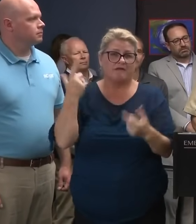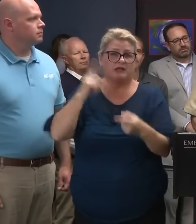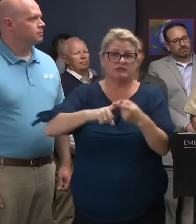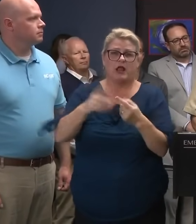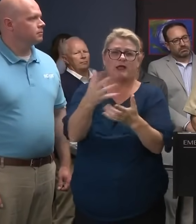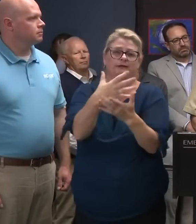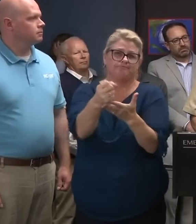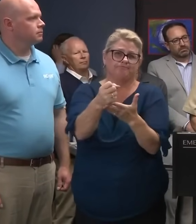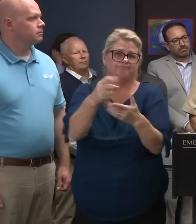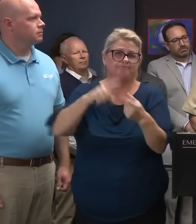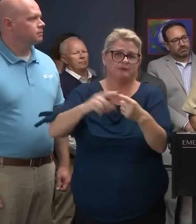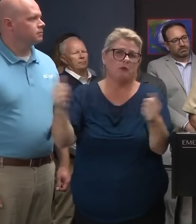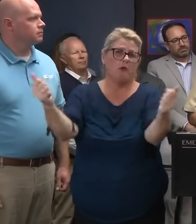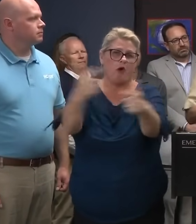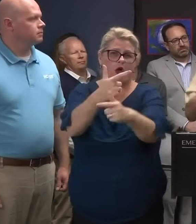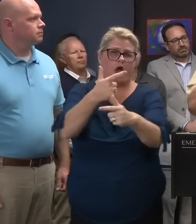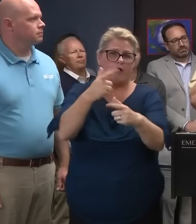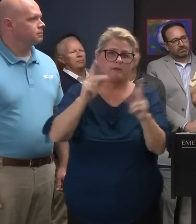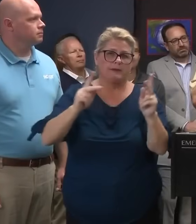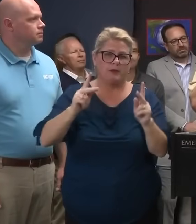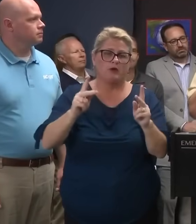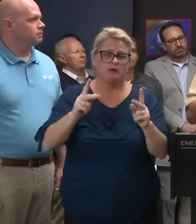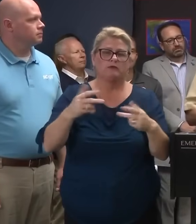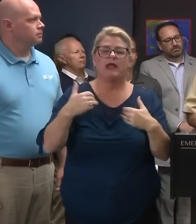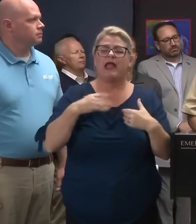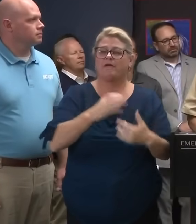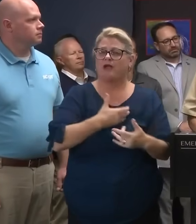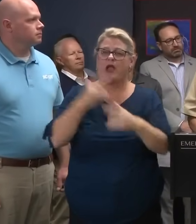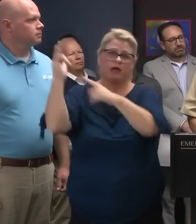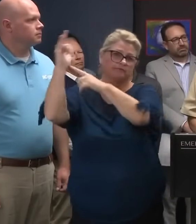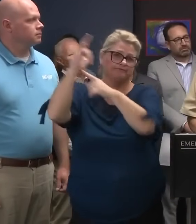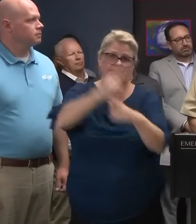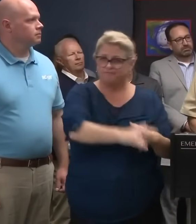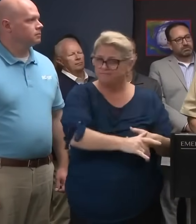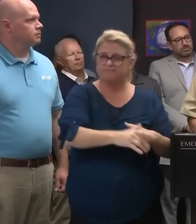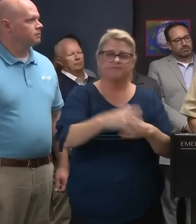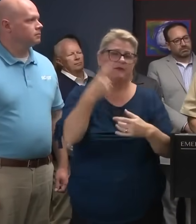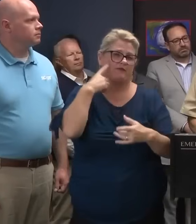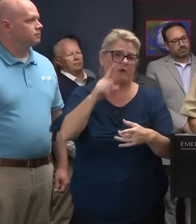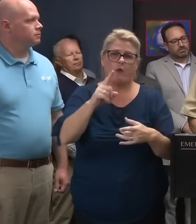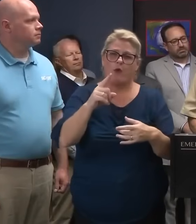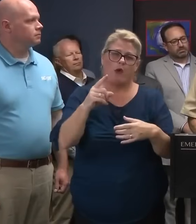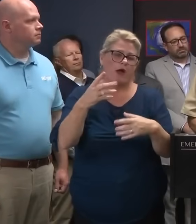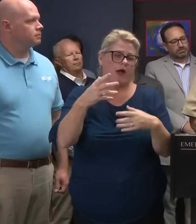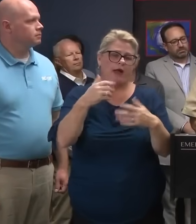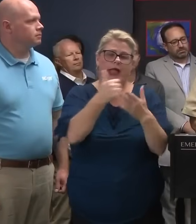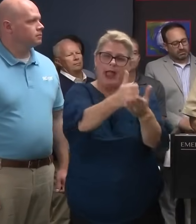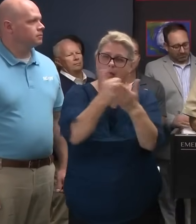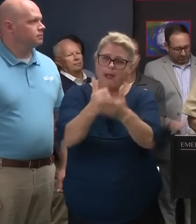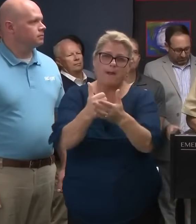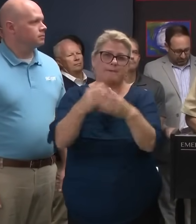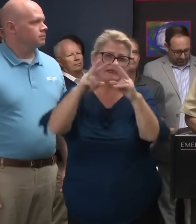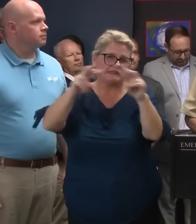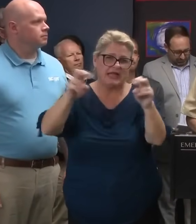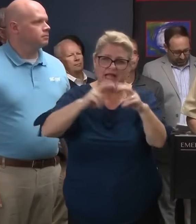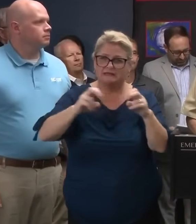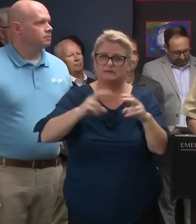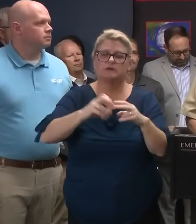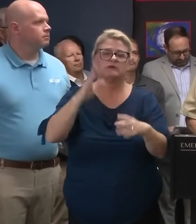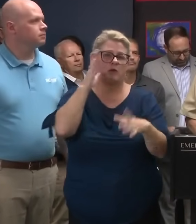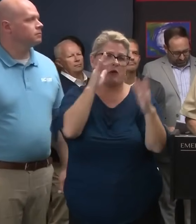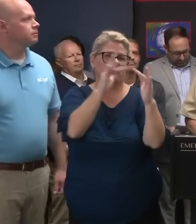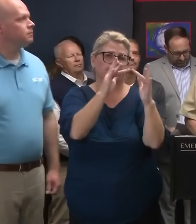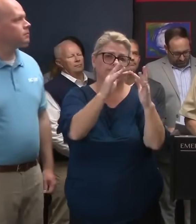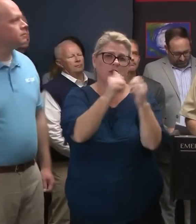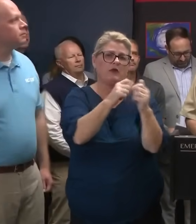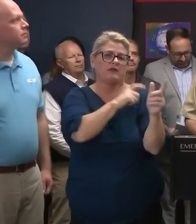distributed out to the citizen. We have all our aviation assets are available for missions or assessments, and we will continue to maintain